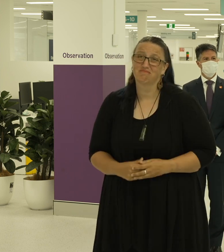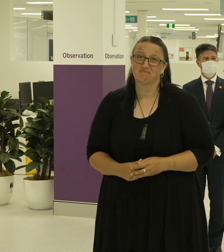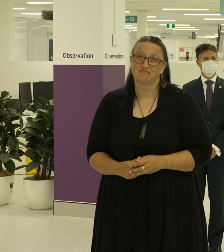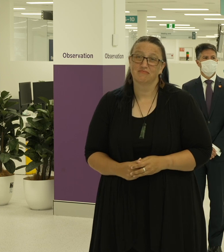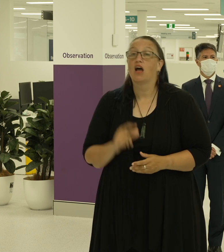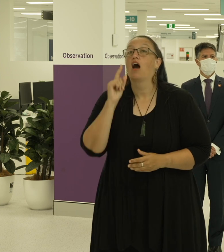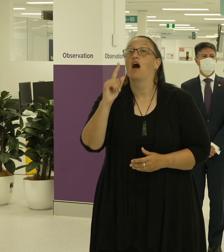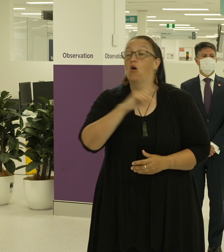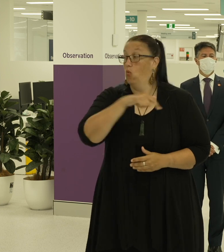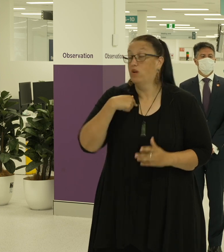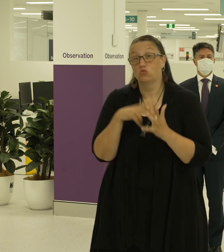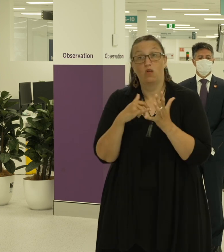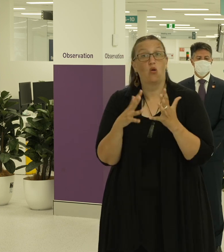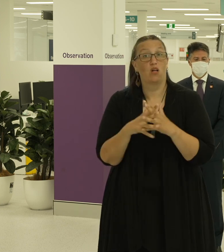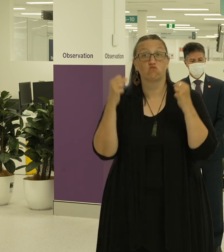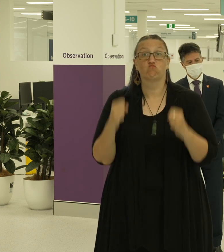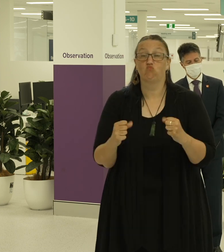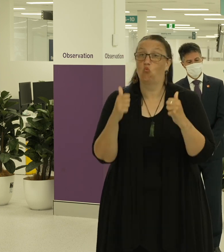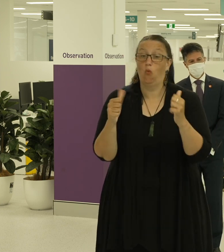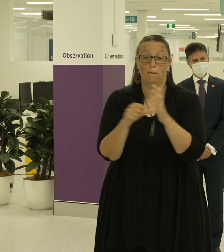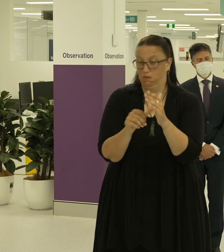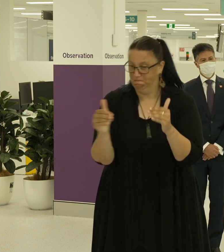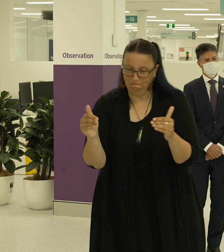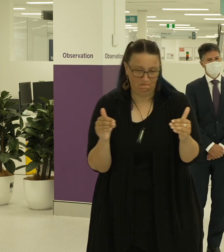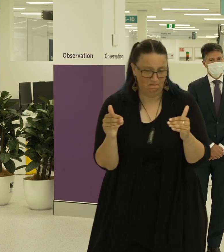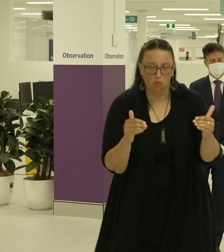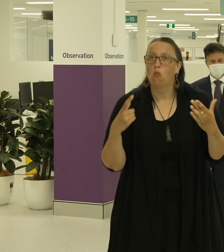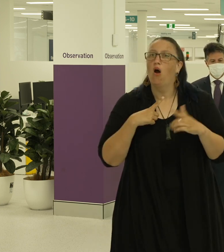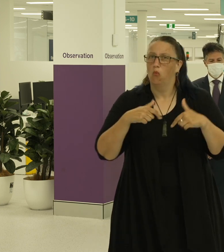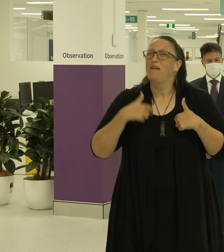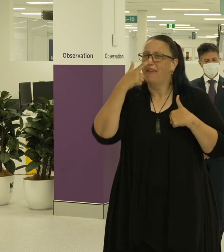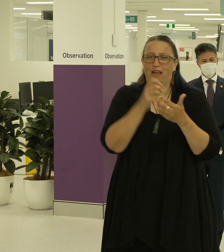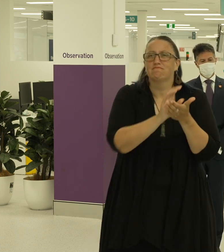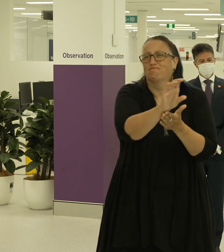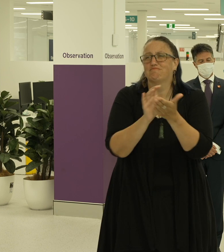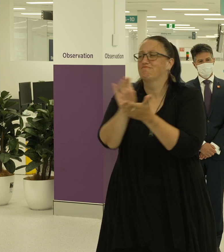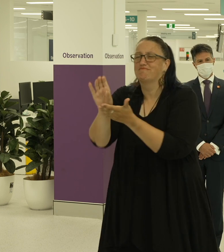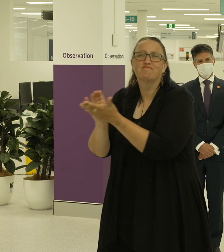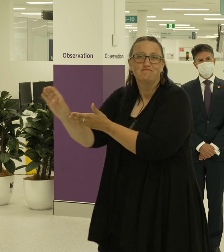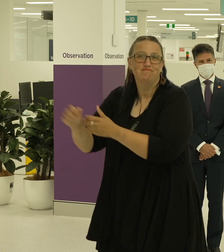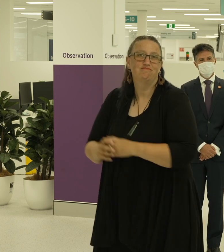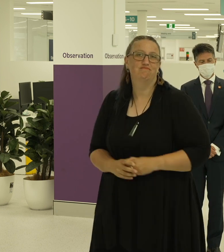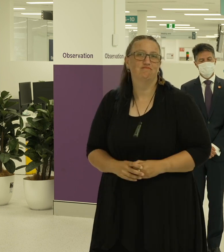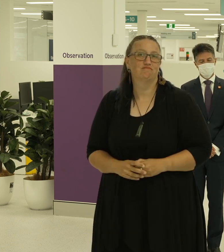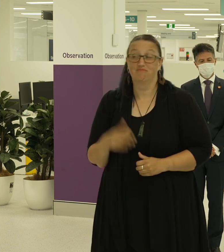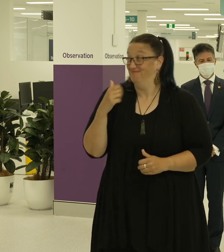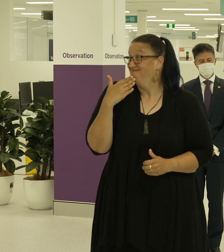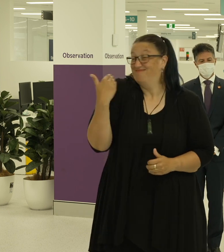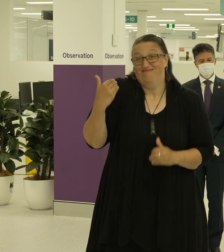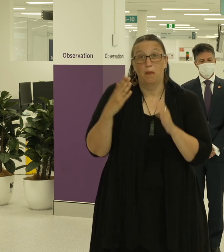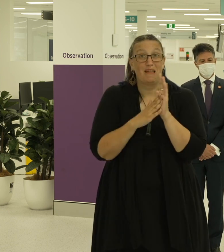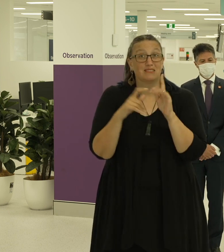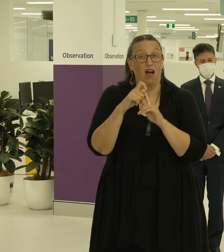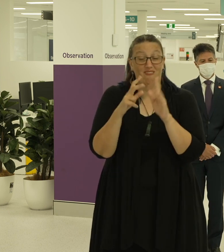Wales has enabled us and allowed us, as the Customer Service Minister has said, there's no other jurisdiction that's doing what we're doing here. These